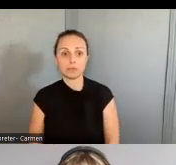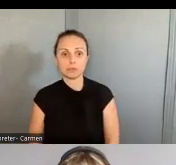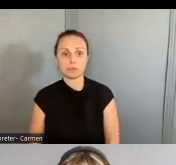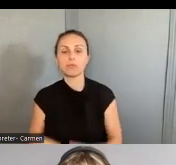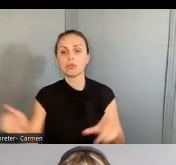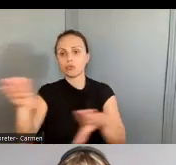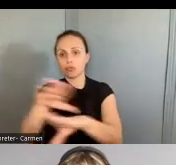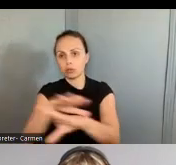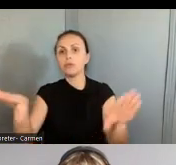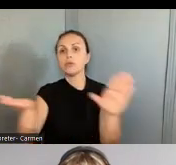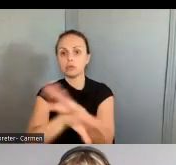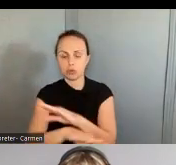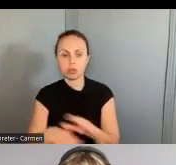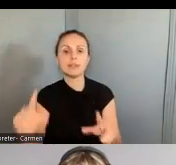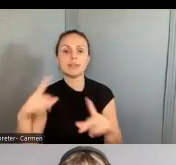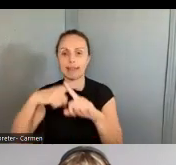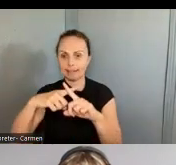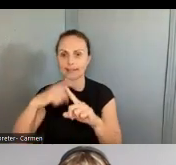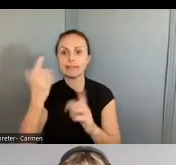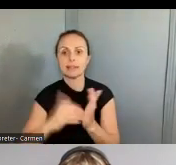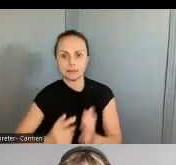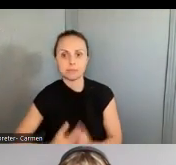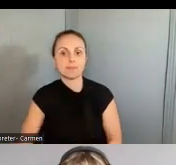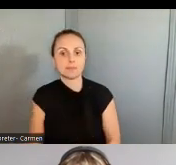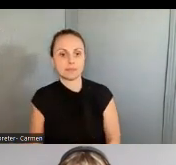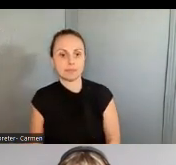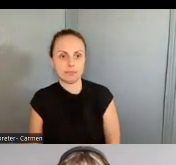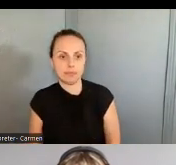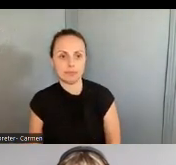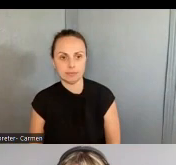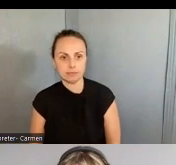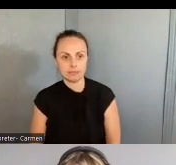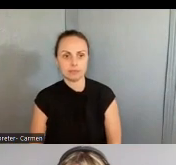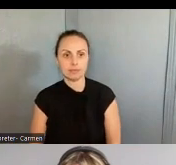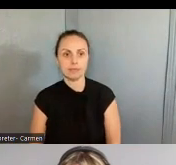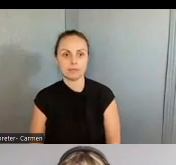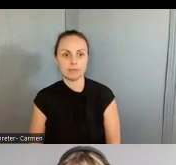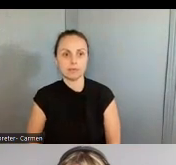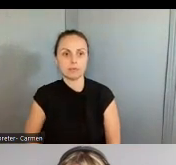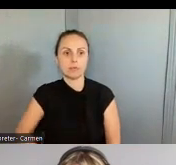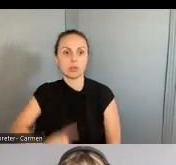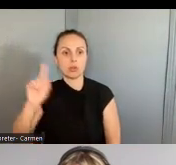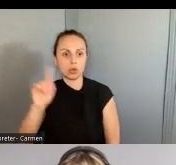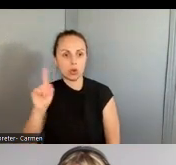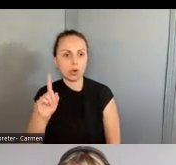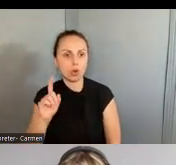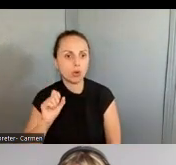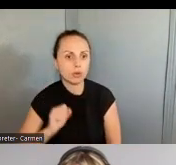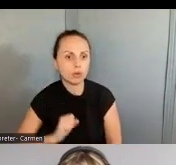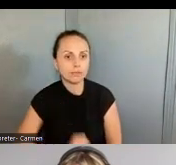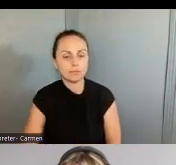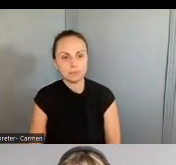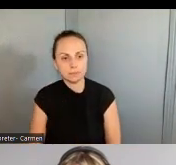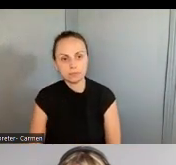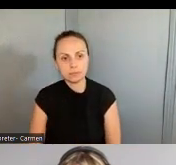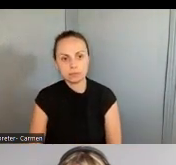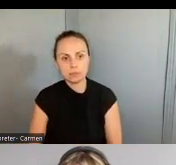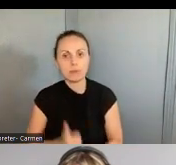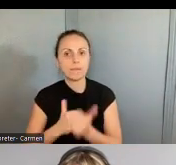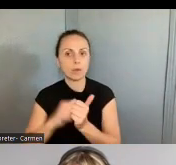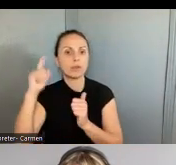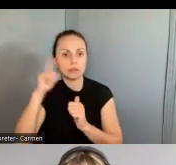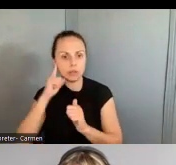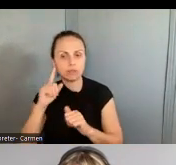our arms in an X like this. But we're always going to our head or our